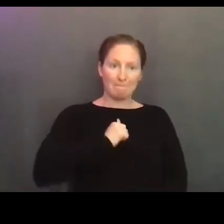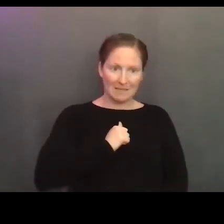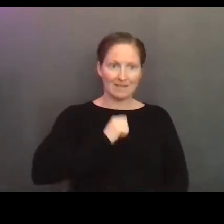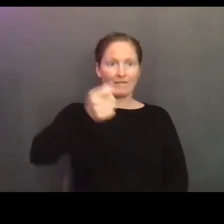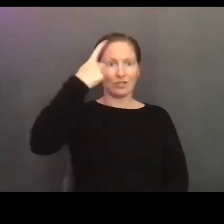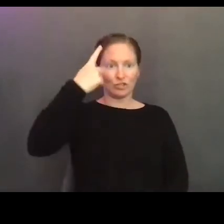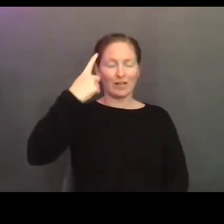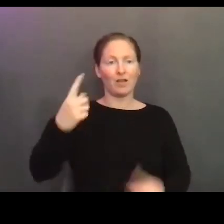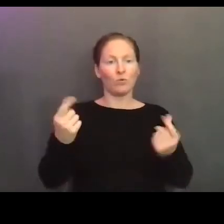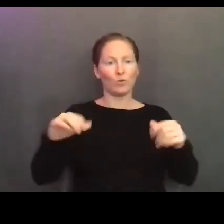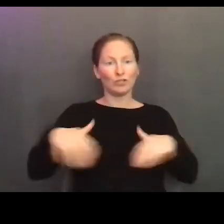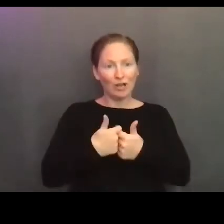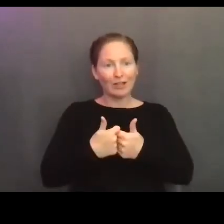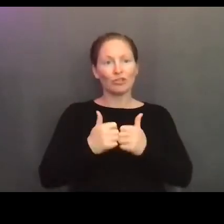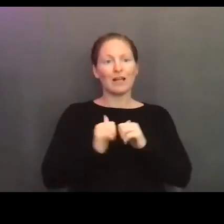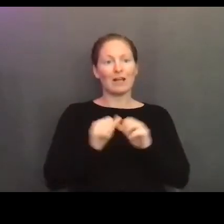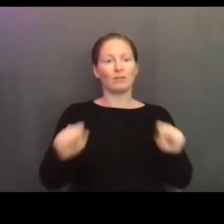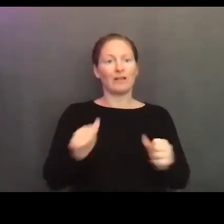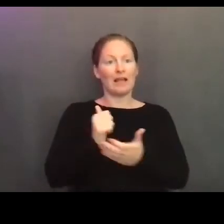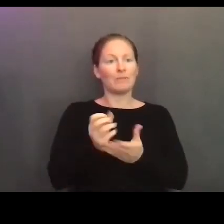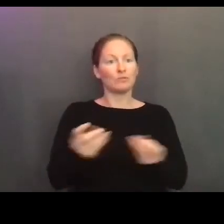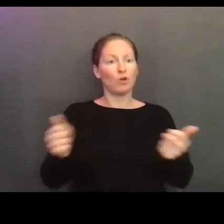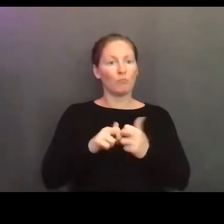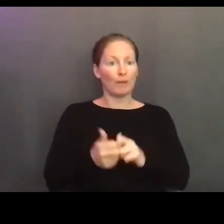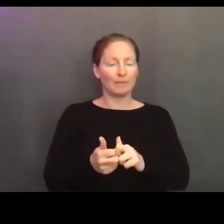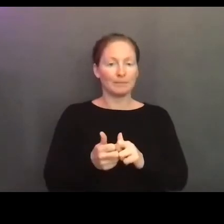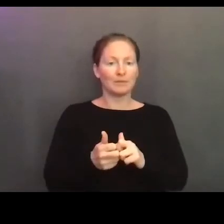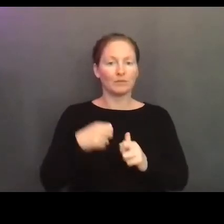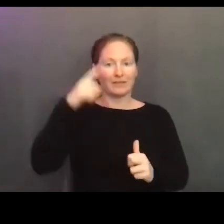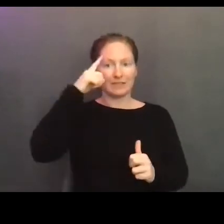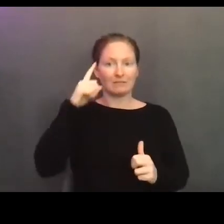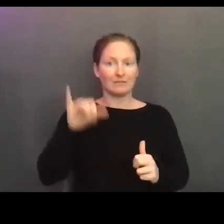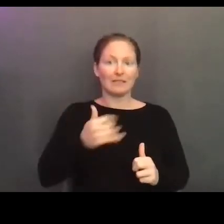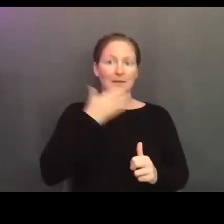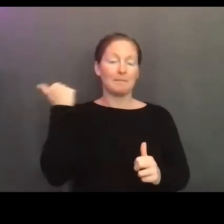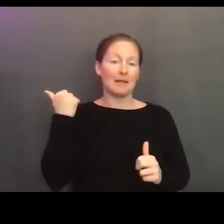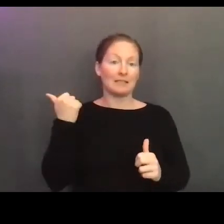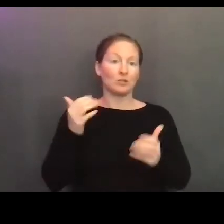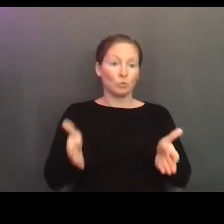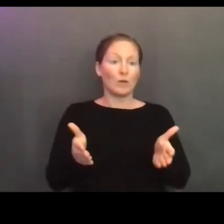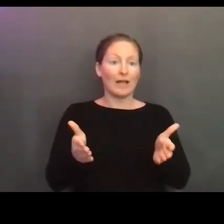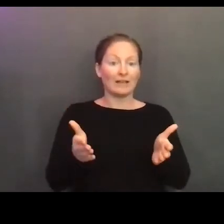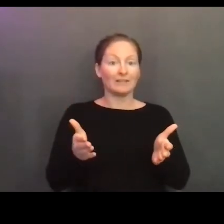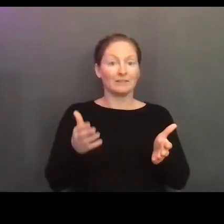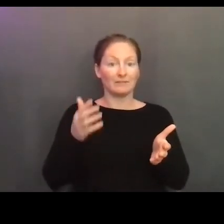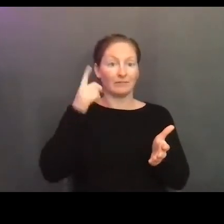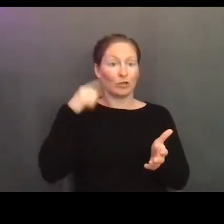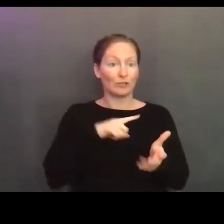the challenges and how we can help solve people's problems. And so I think that's the best way for elected officials to do